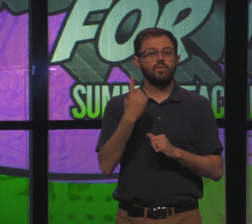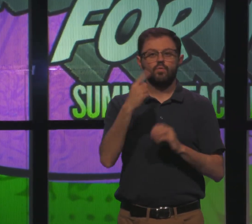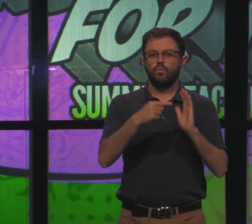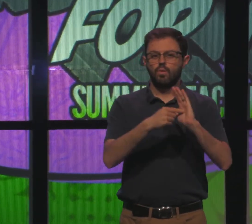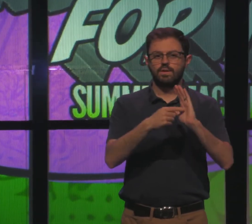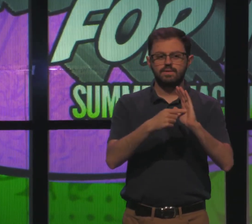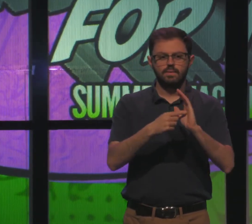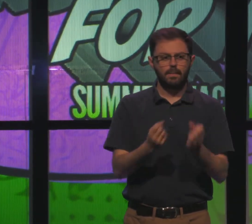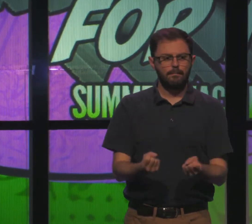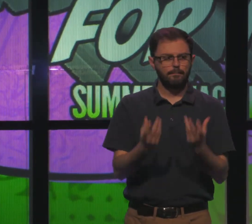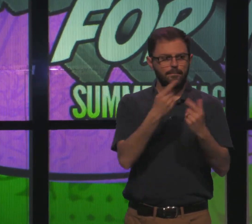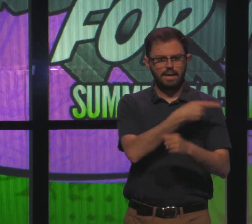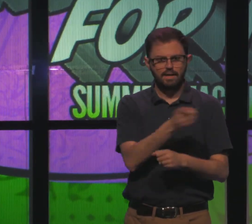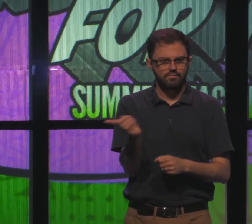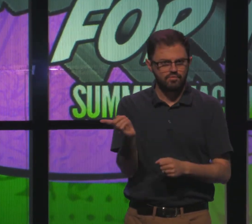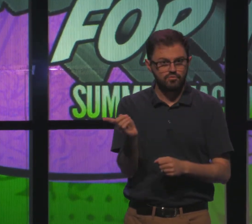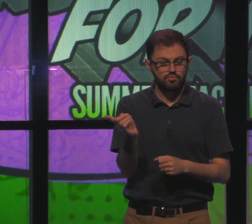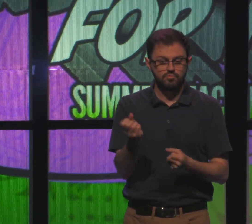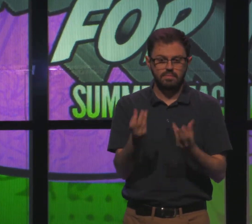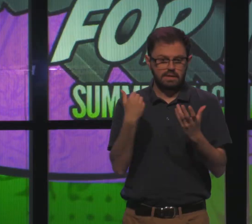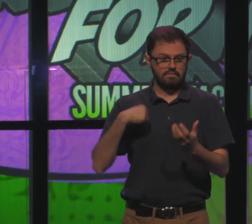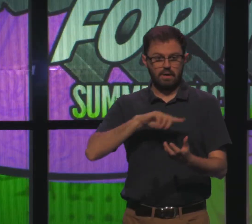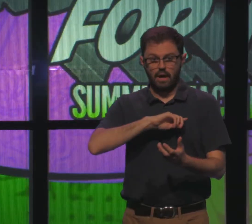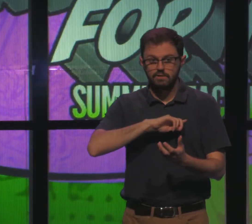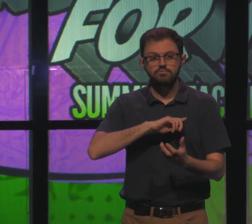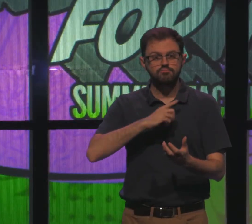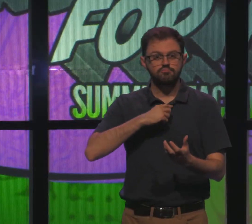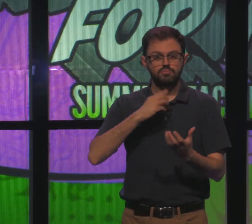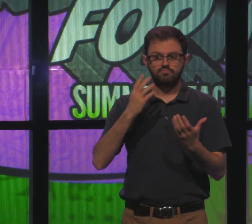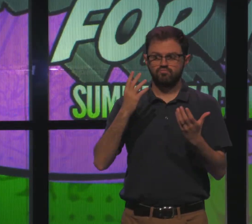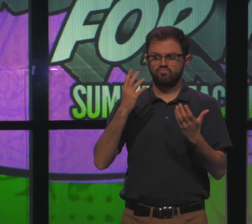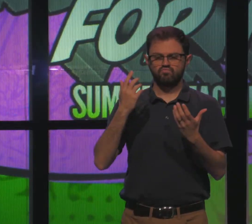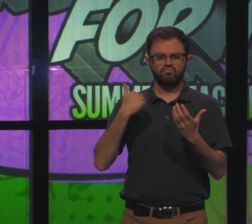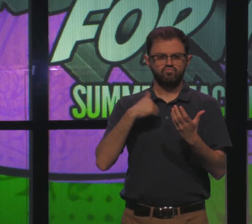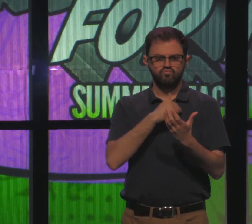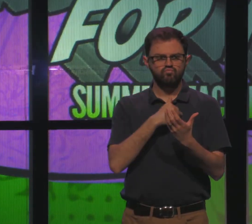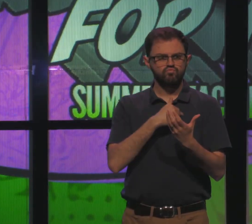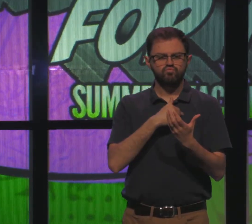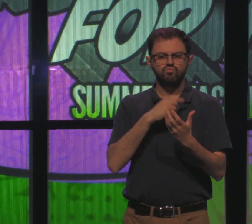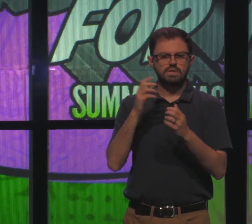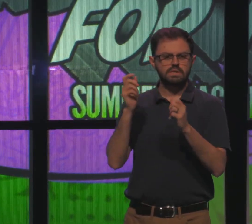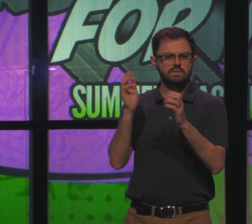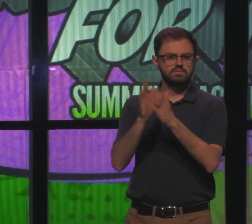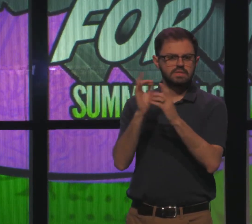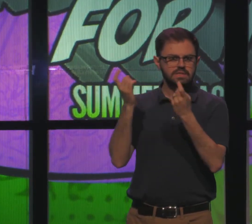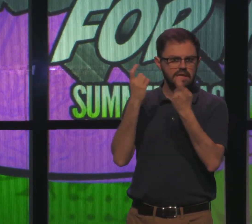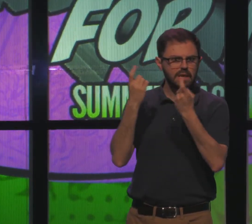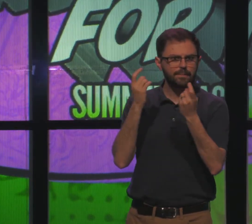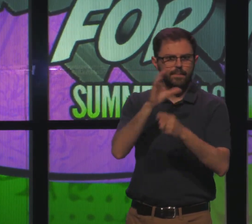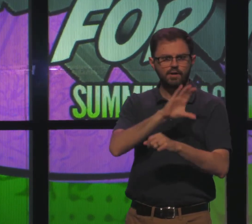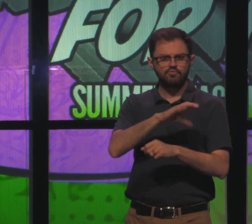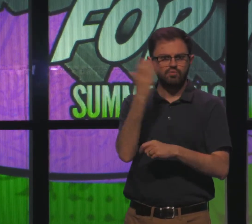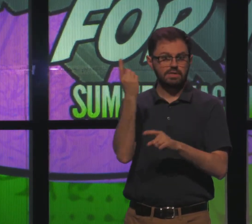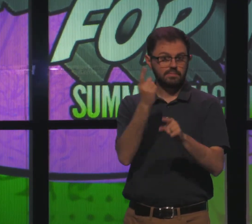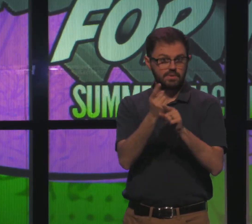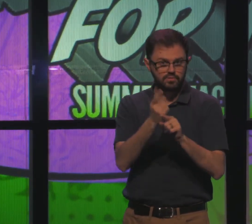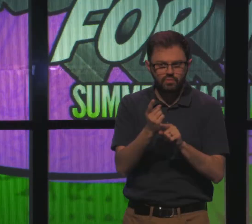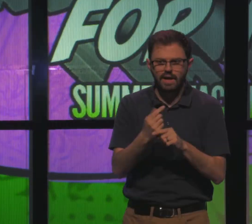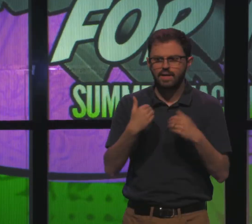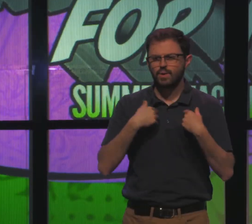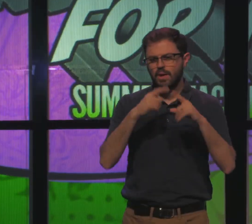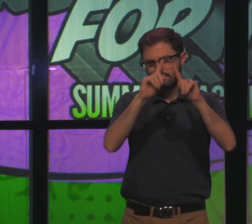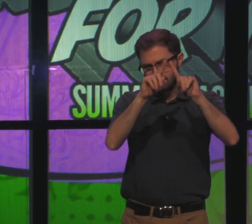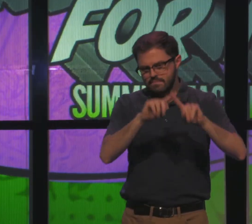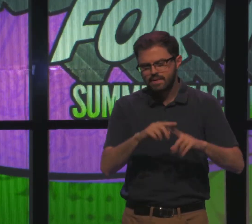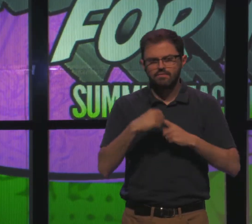of us, we celebrate Christmas, right? And you do that in your families, and you have traditions in your families that you